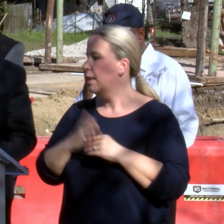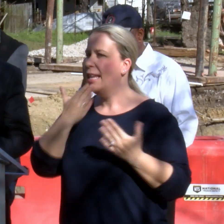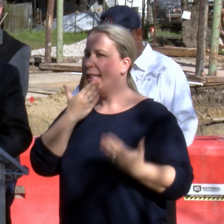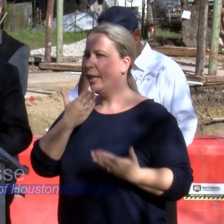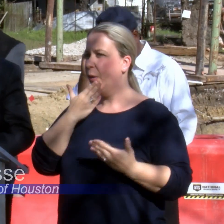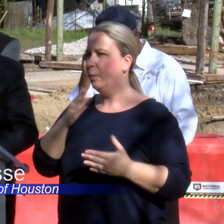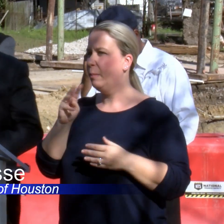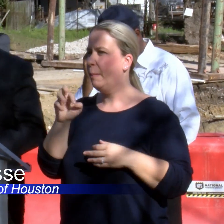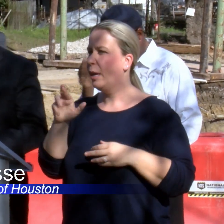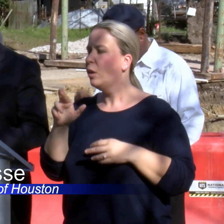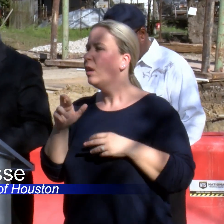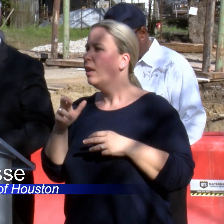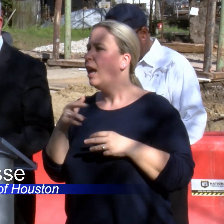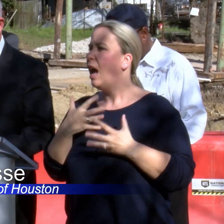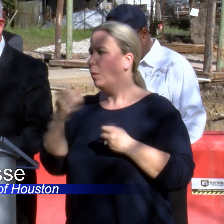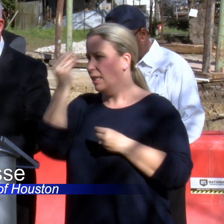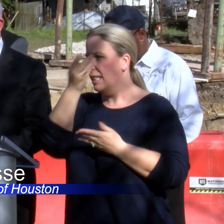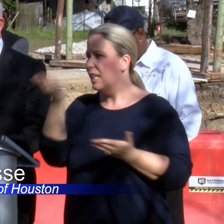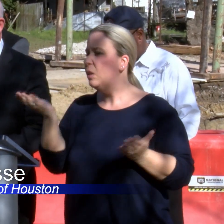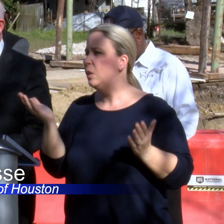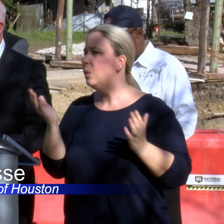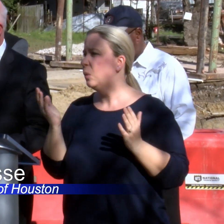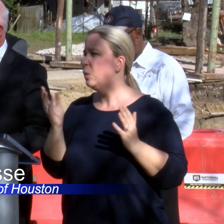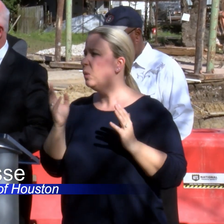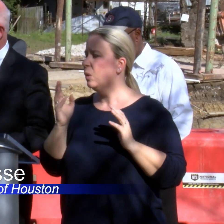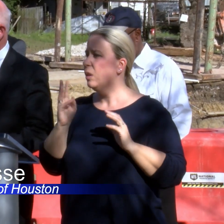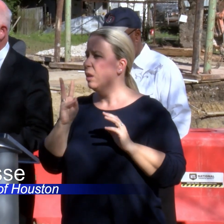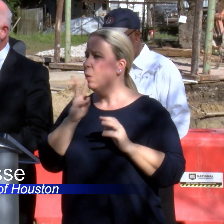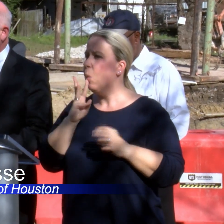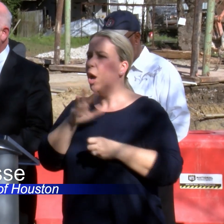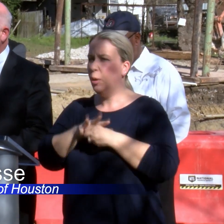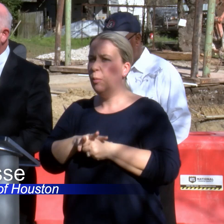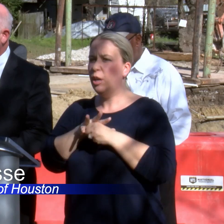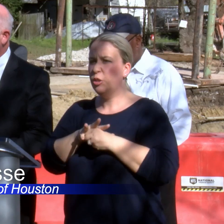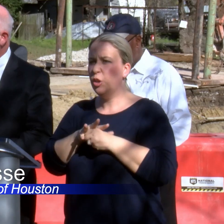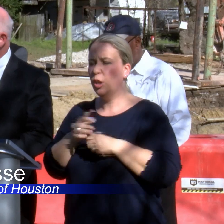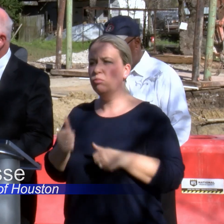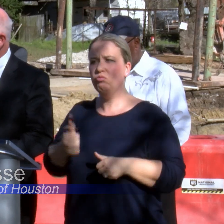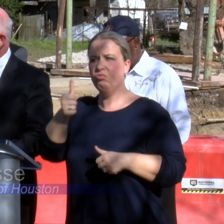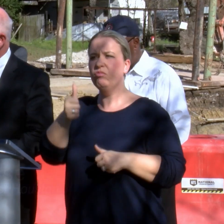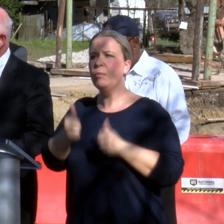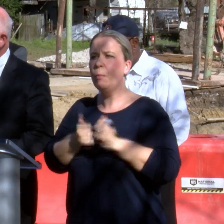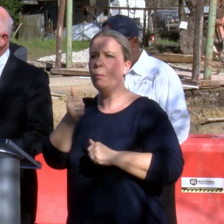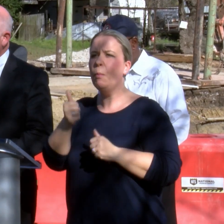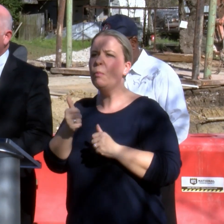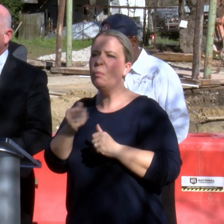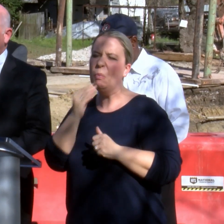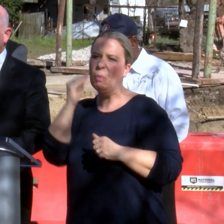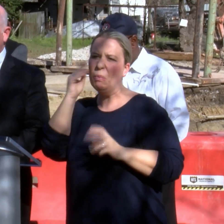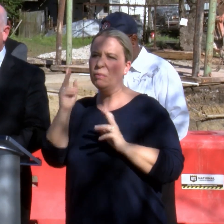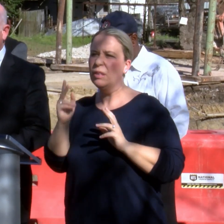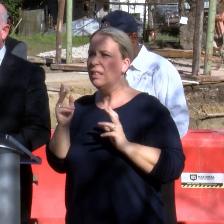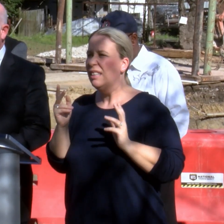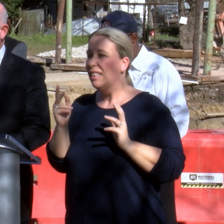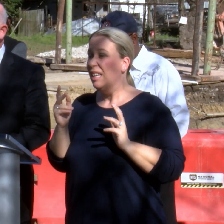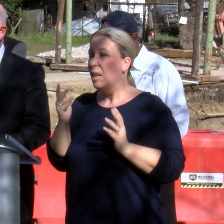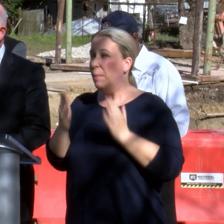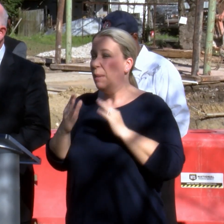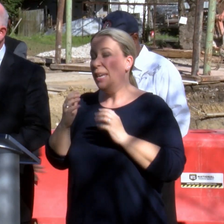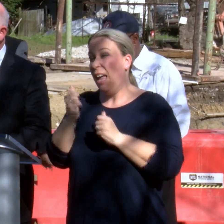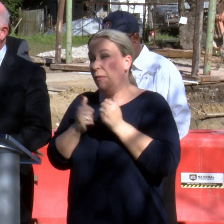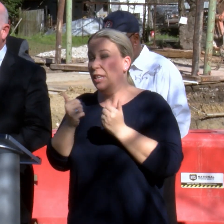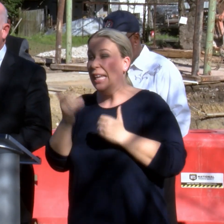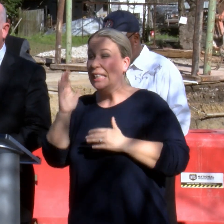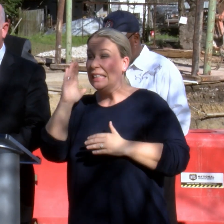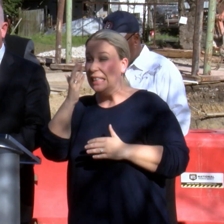Thank you, Mayor. And I want to reiterate that the water pressure is up in most homes, and so in the home it may seem like everything is back to